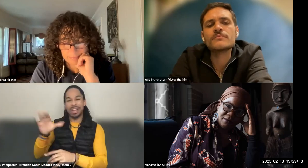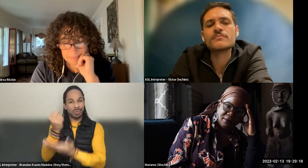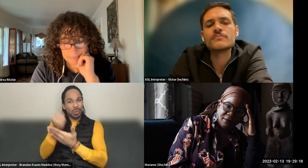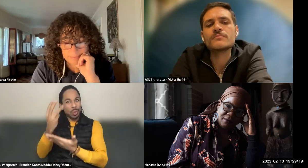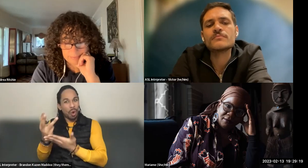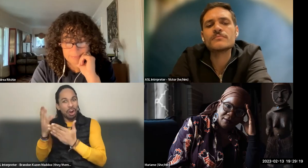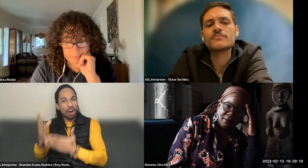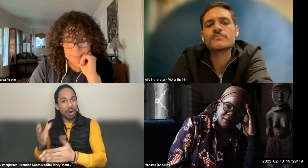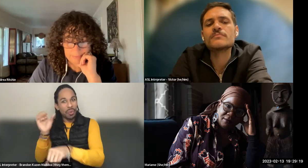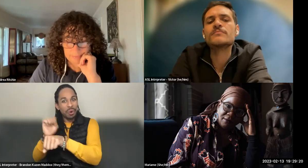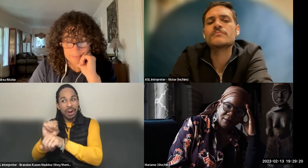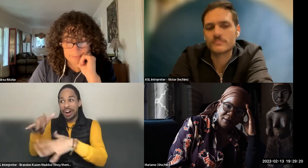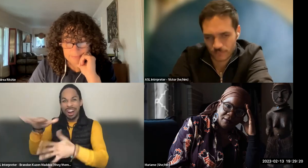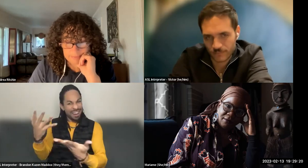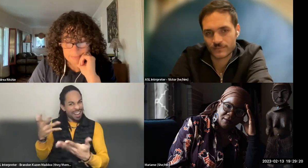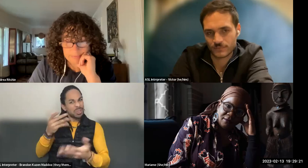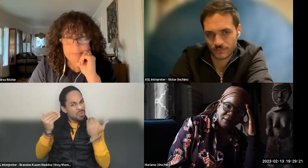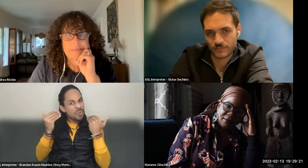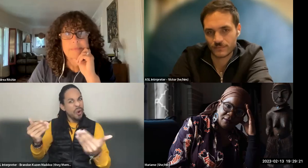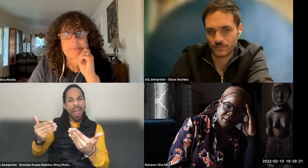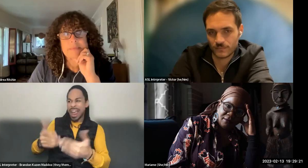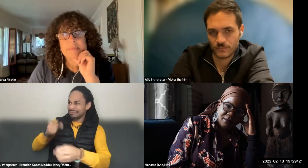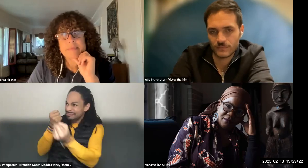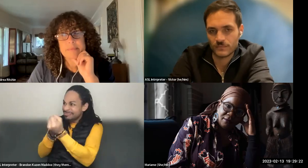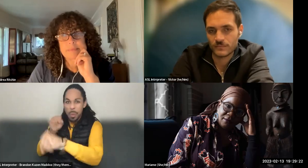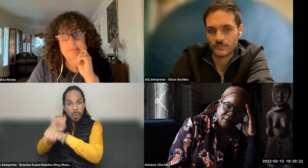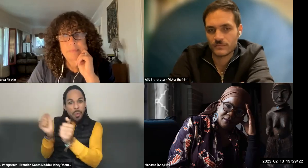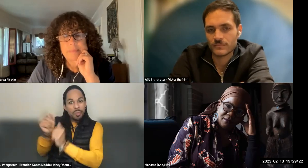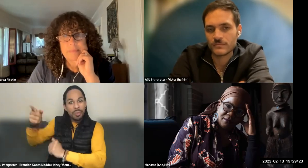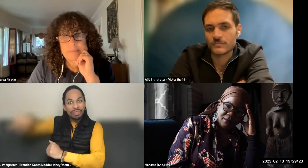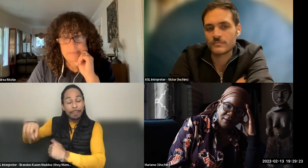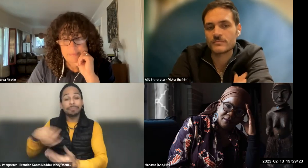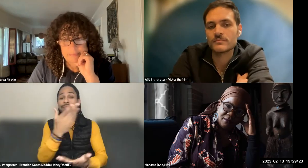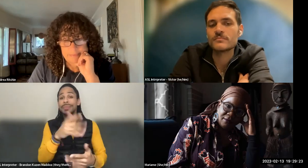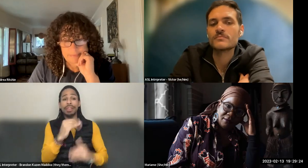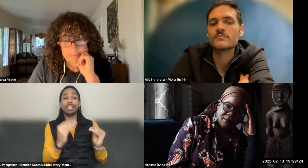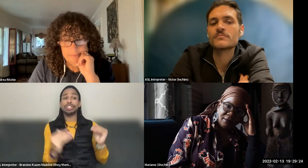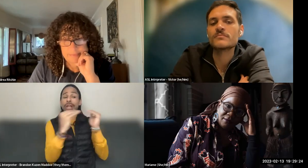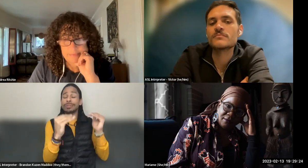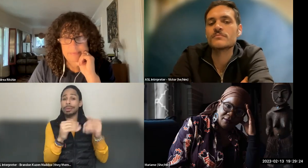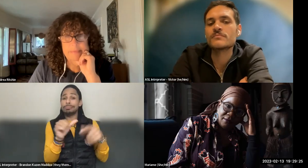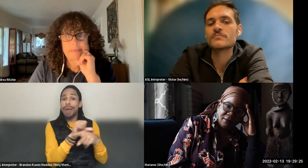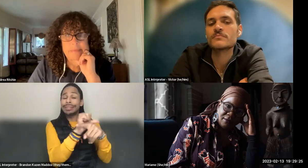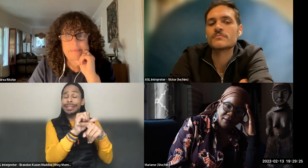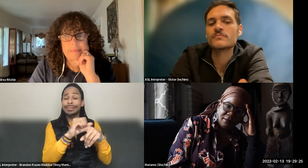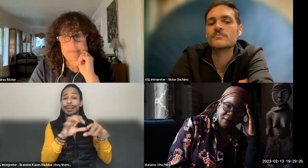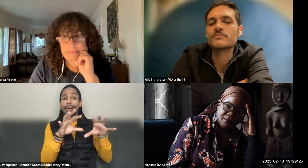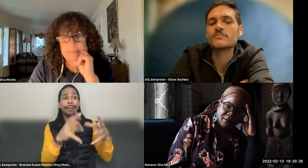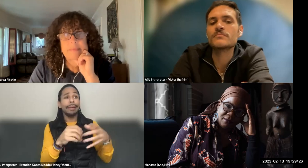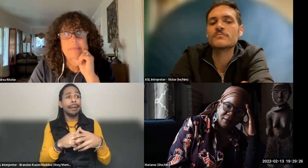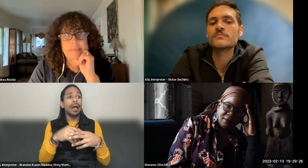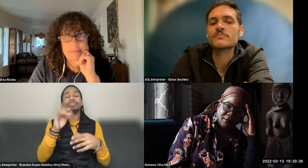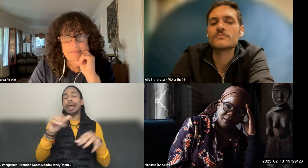Hassan, who was mentioned earlier, who's a fellow at IC and does work with Just Practice, and Mimi and some other people ran a social work